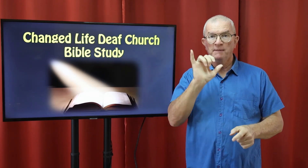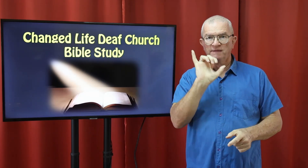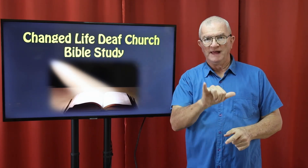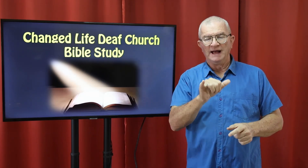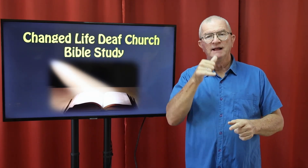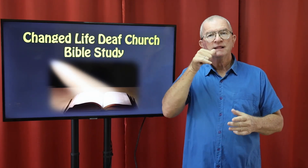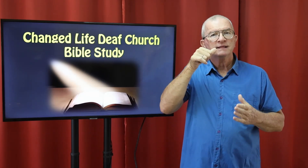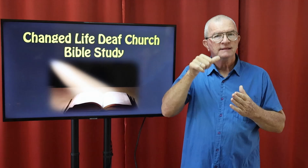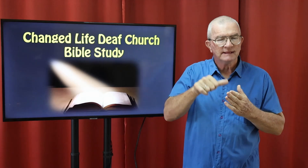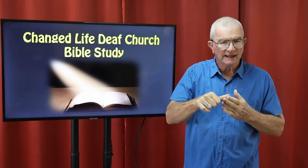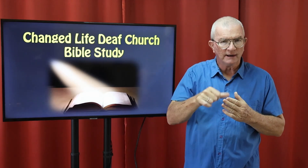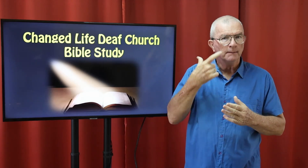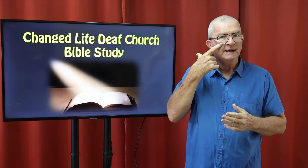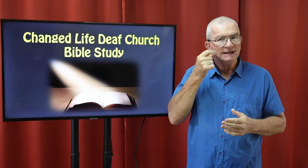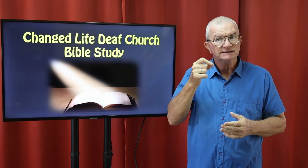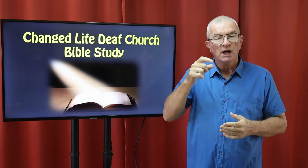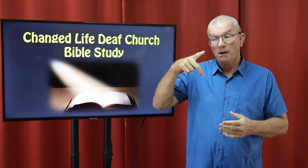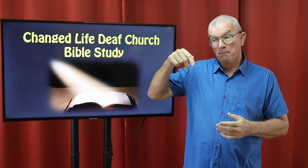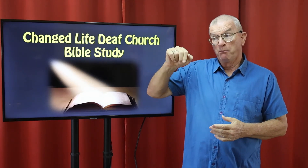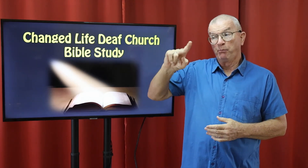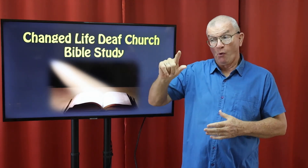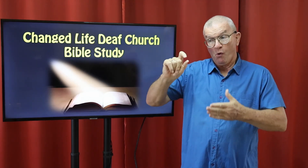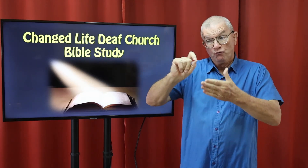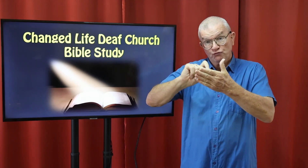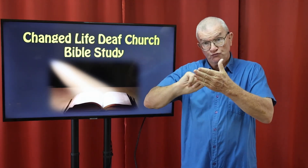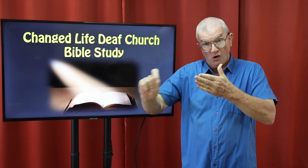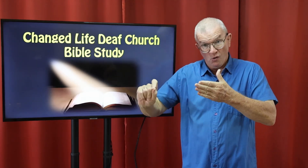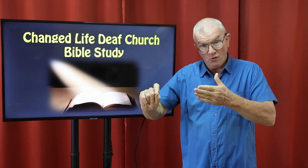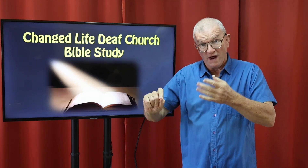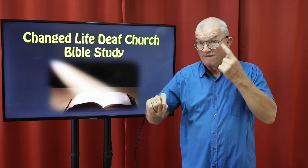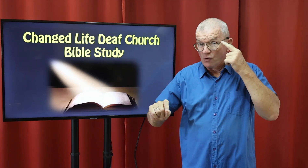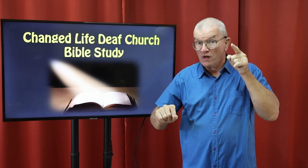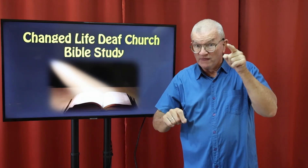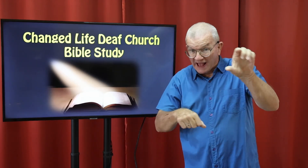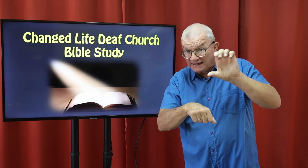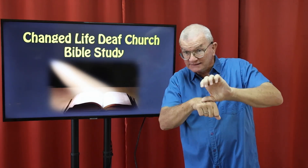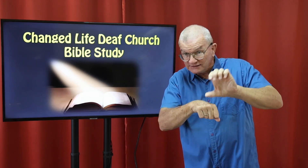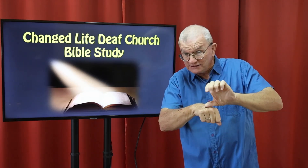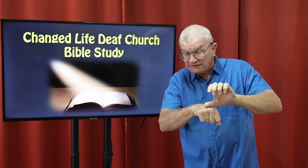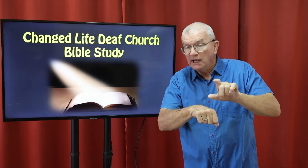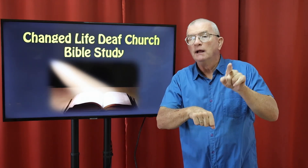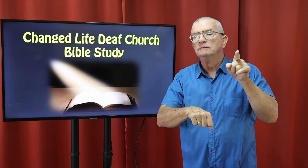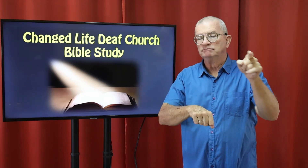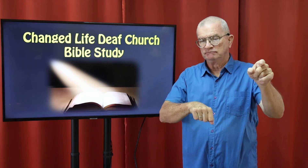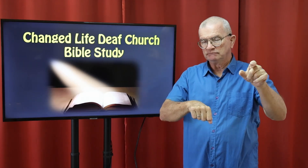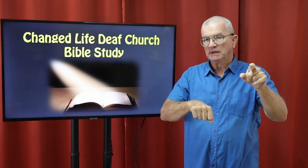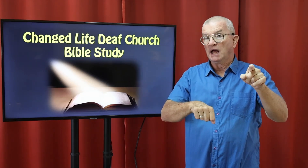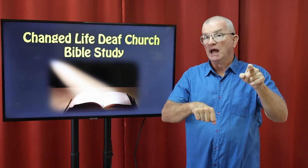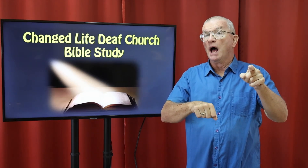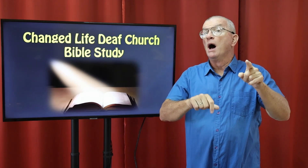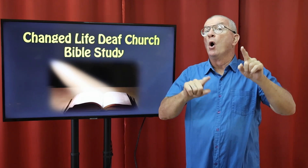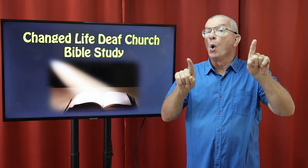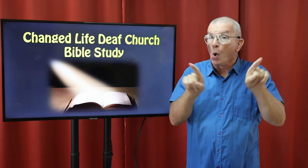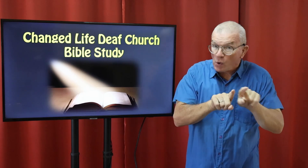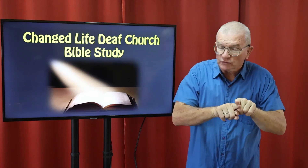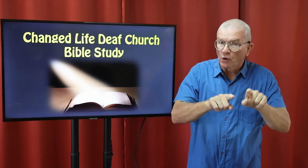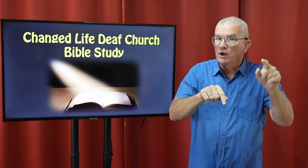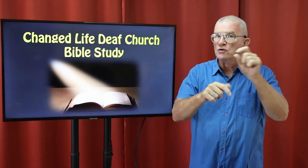we should remember from that letter, because Paul wrote that for that church, but